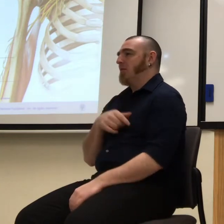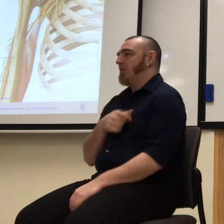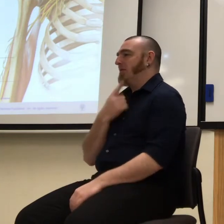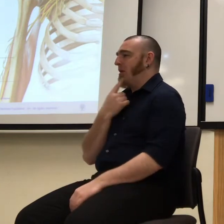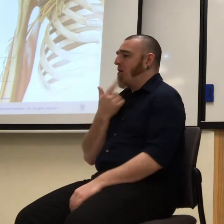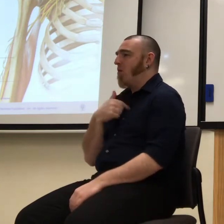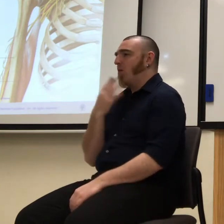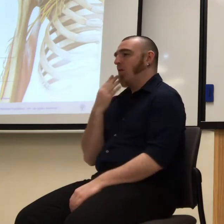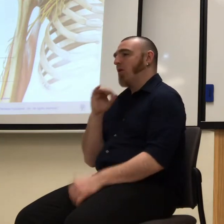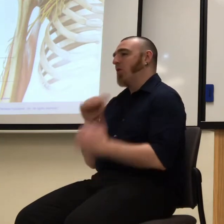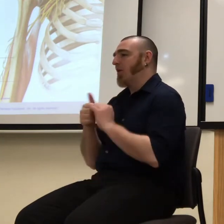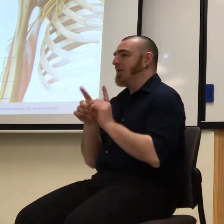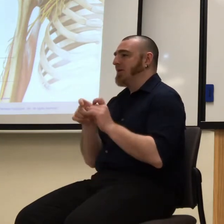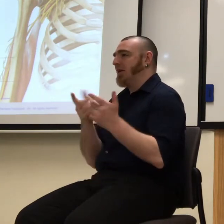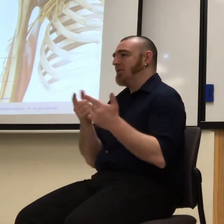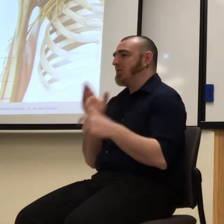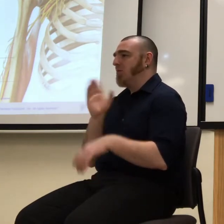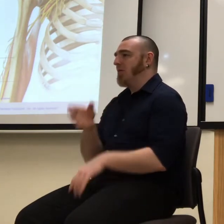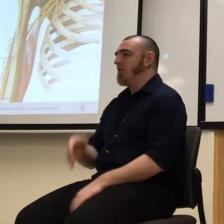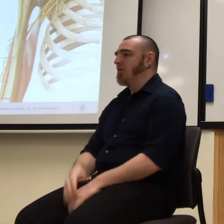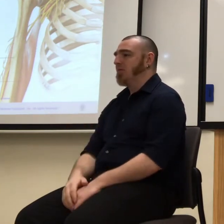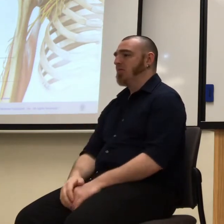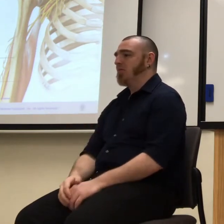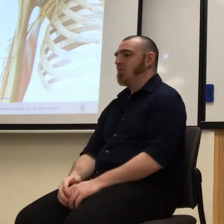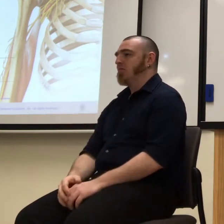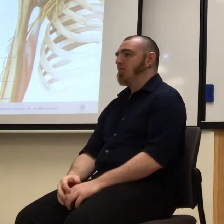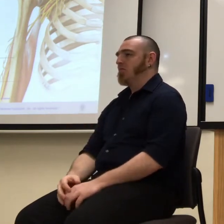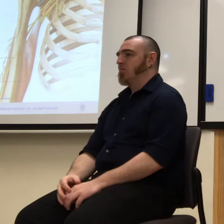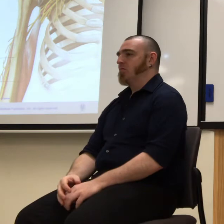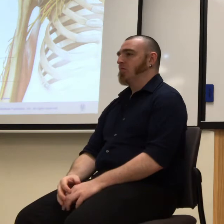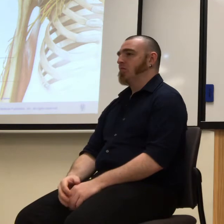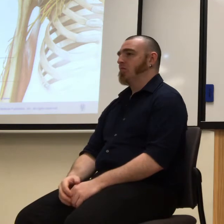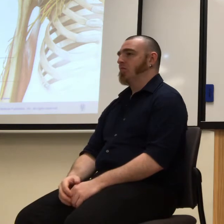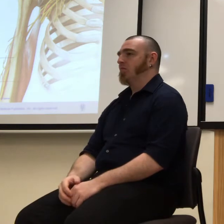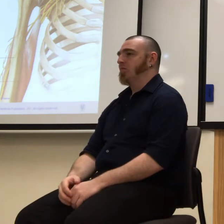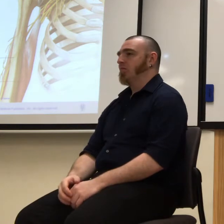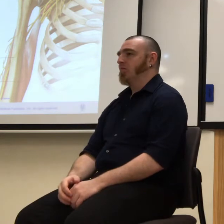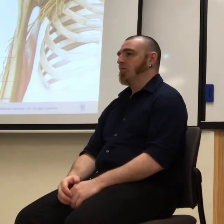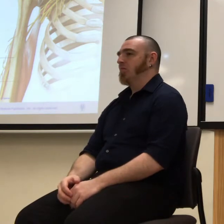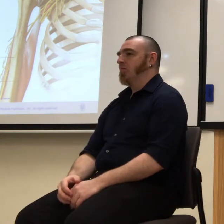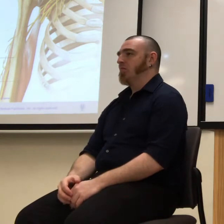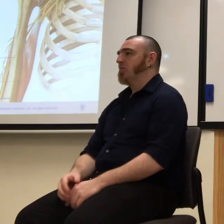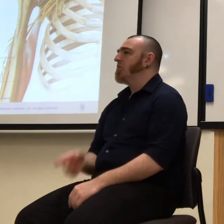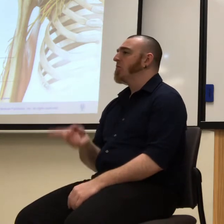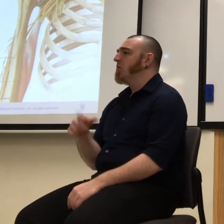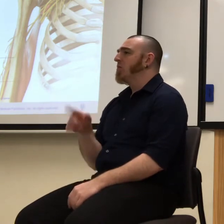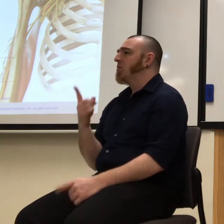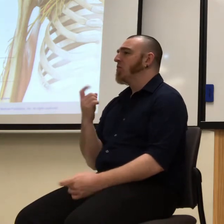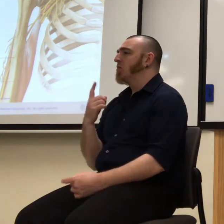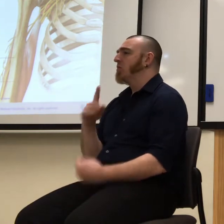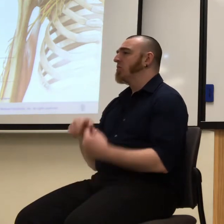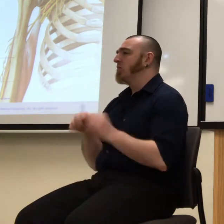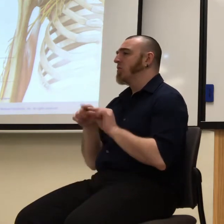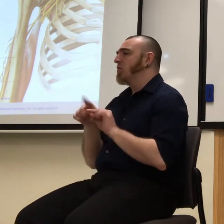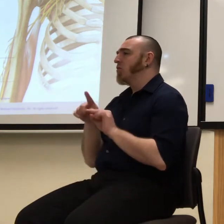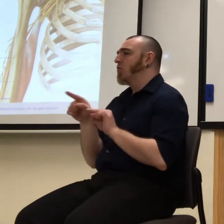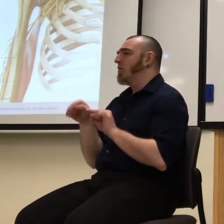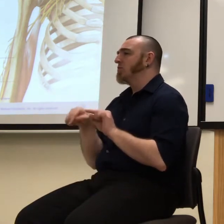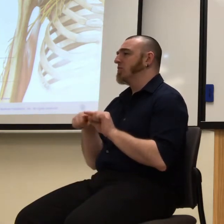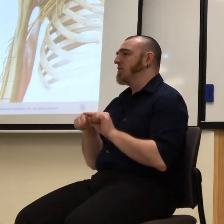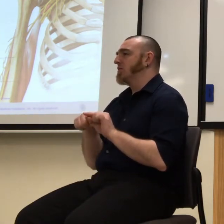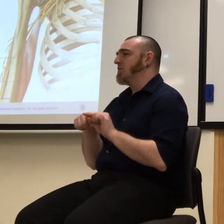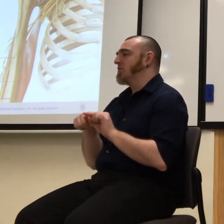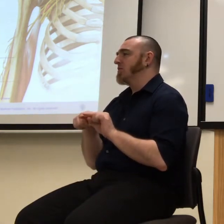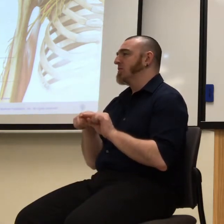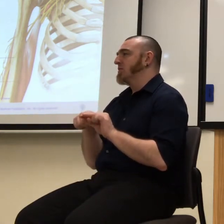things. Another nerve, well, before I move on, any questions on the quadrangular space? So I'm going to label